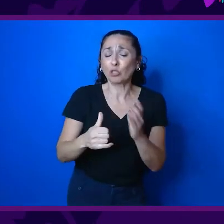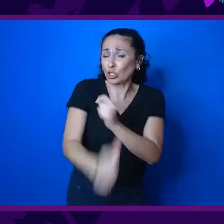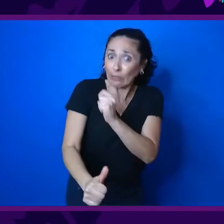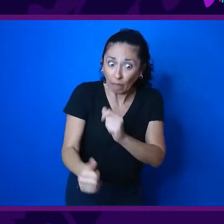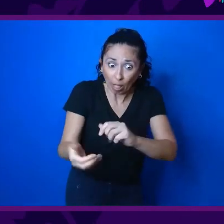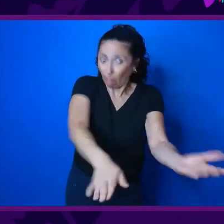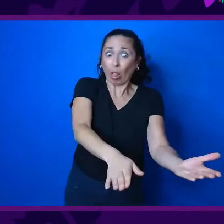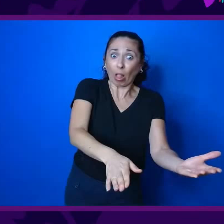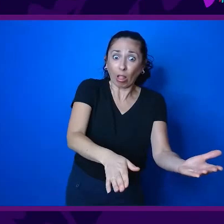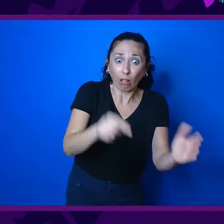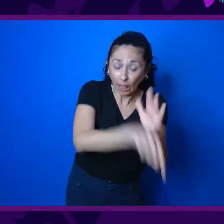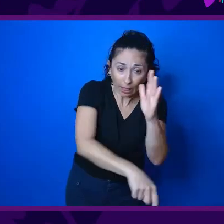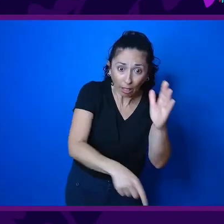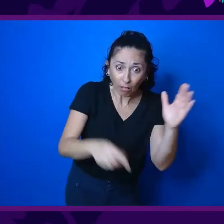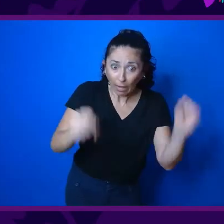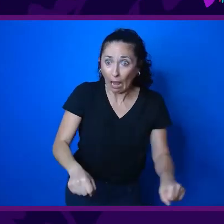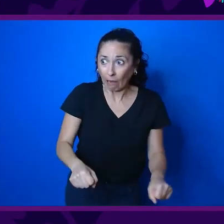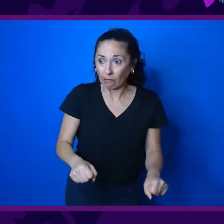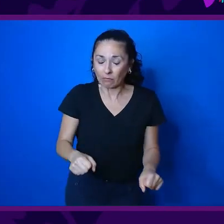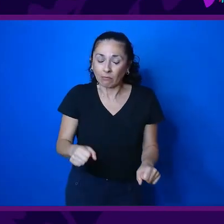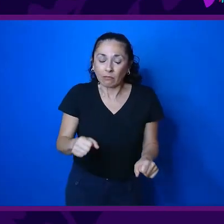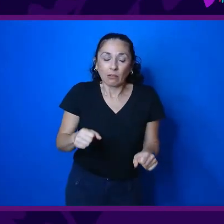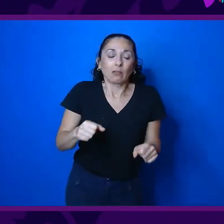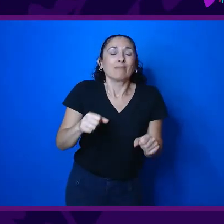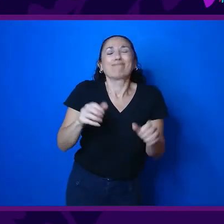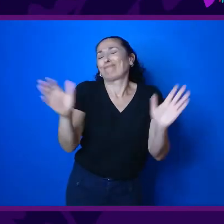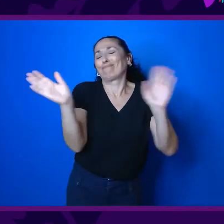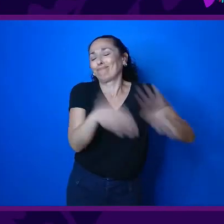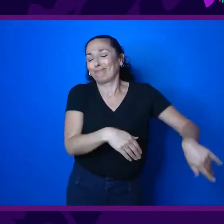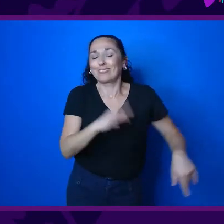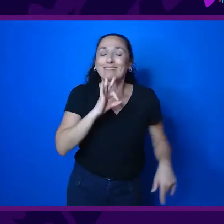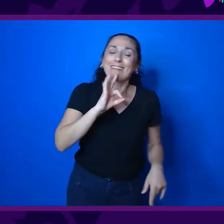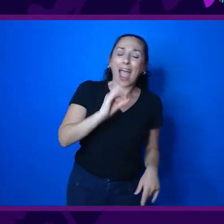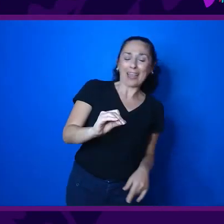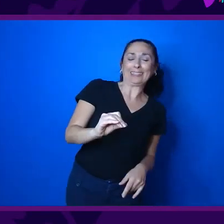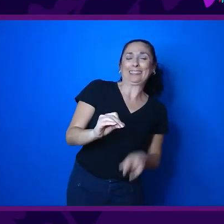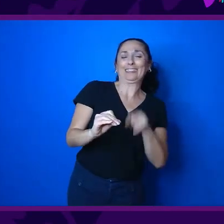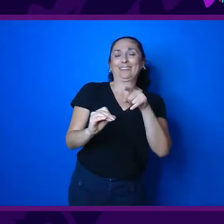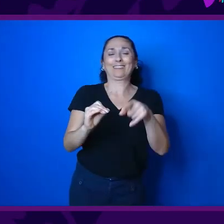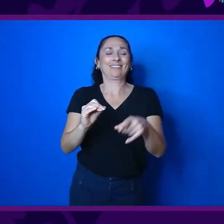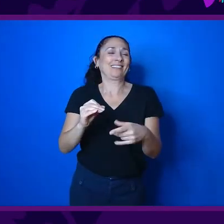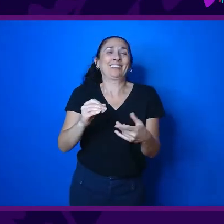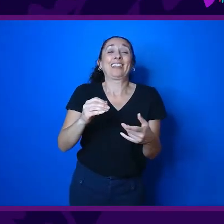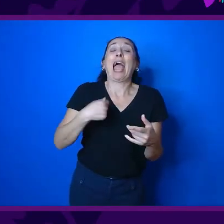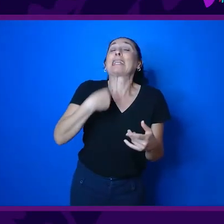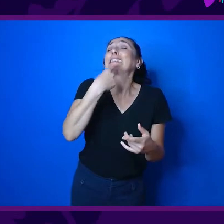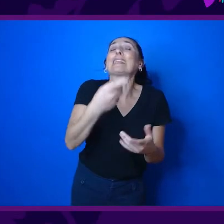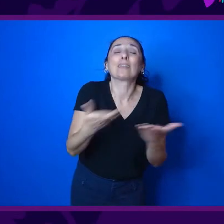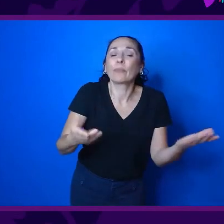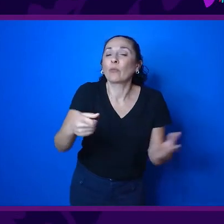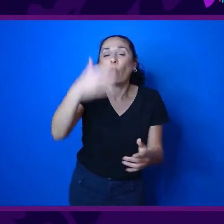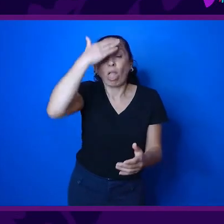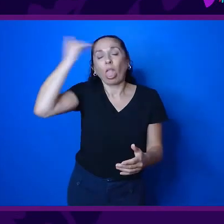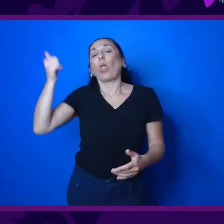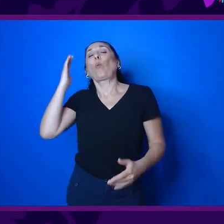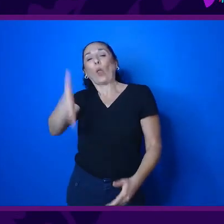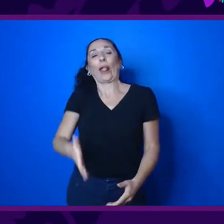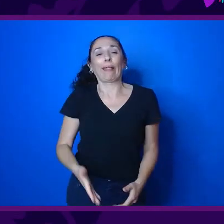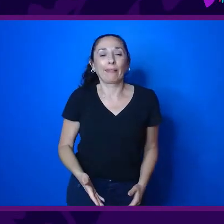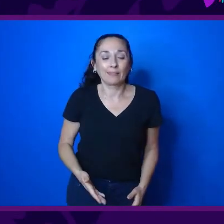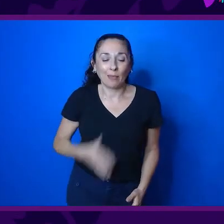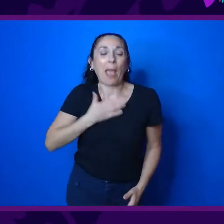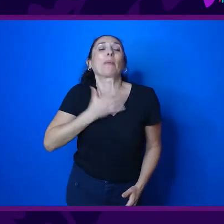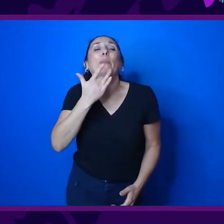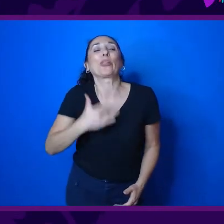And besides, you're 90 years old, so whatever I say, you're not gonna remember anyway. So happy birthday, happy